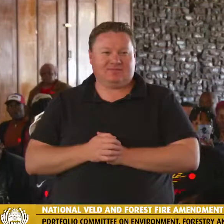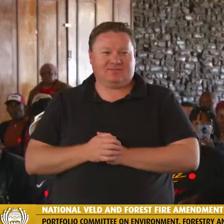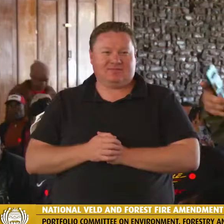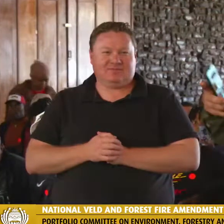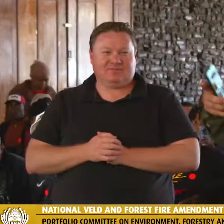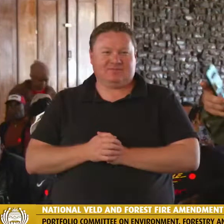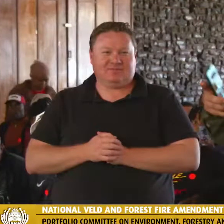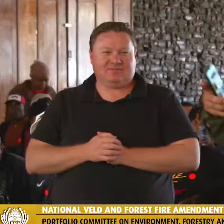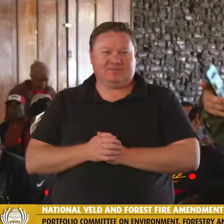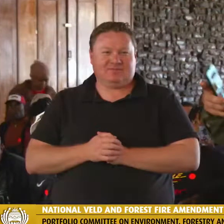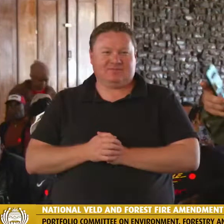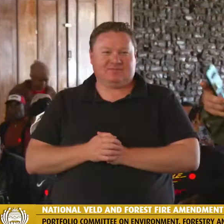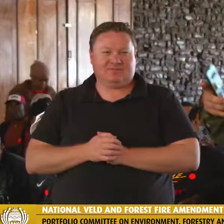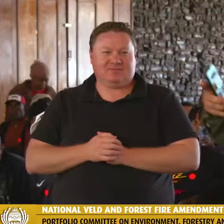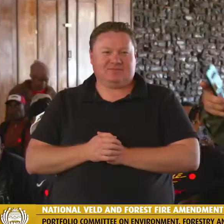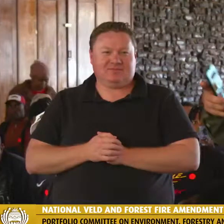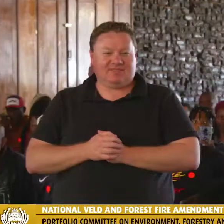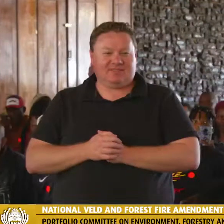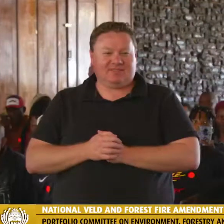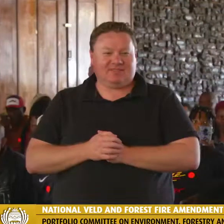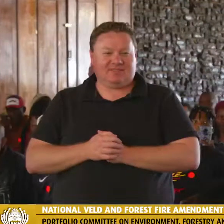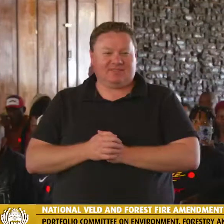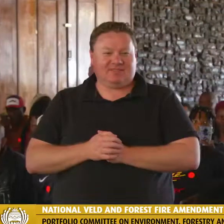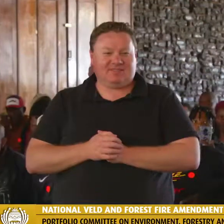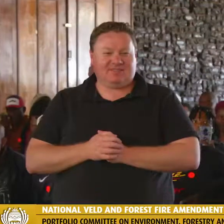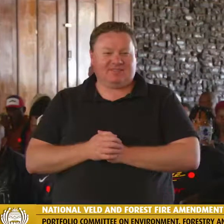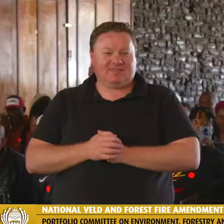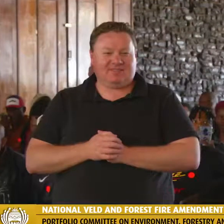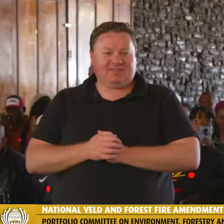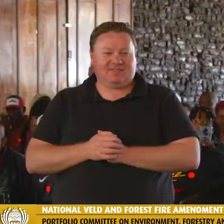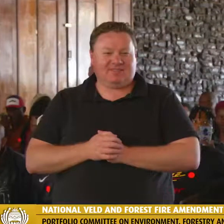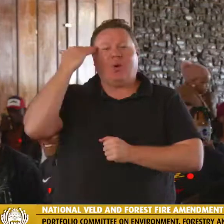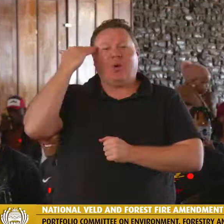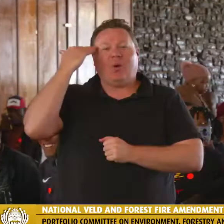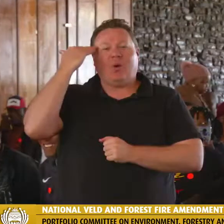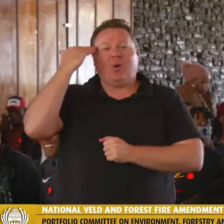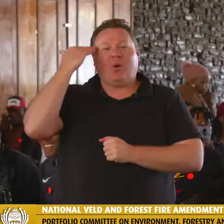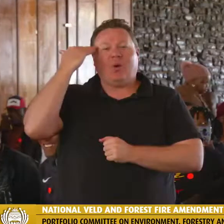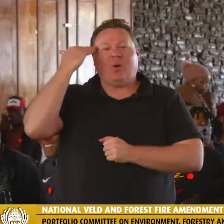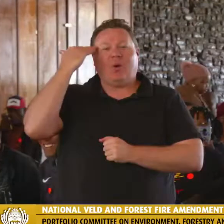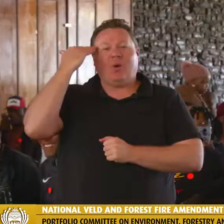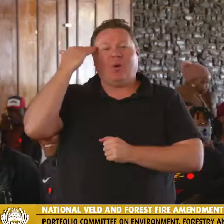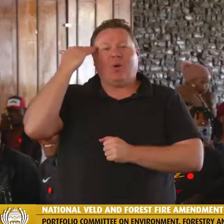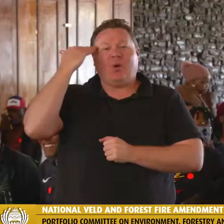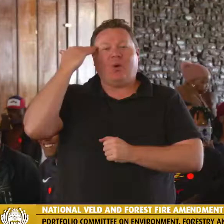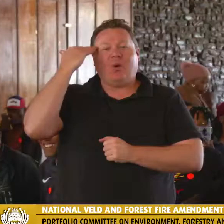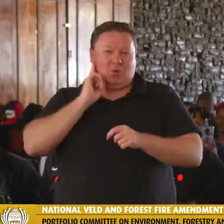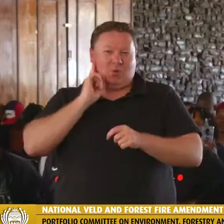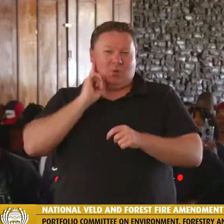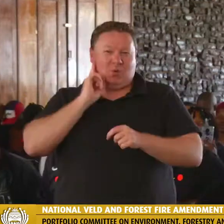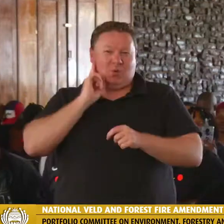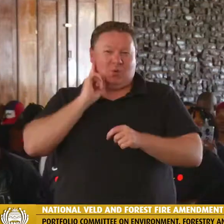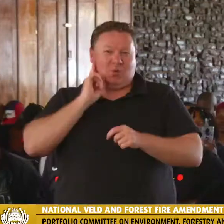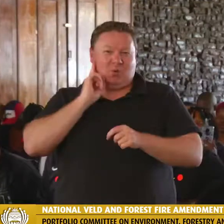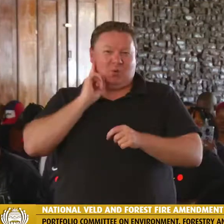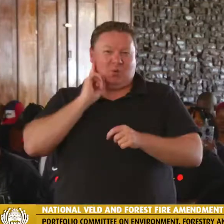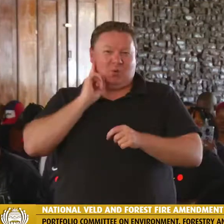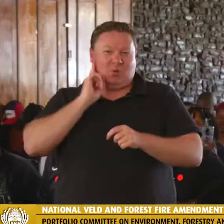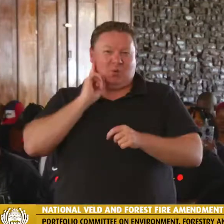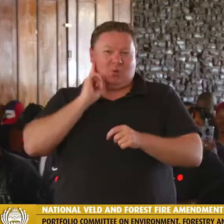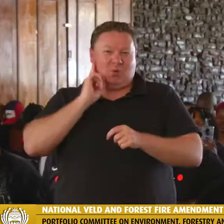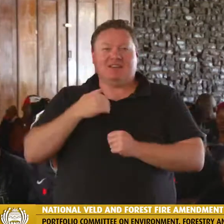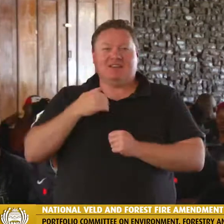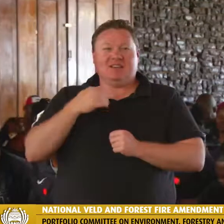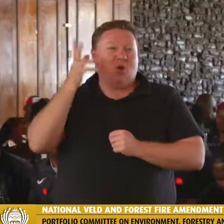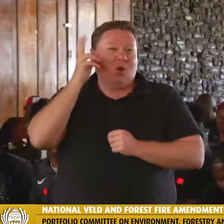ntle gore ra go utlwa. I know that politicians are not, I heard you saying that you want